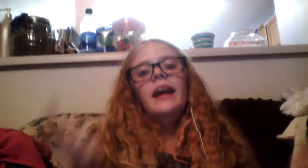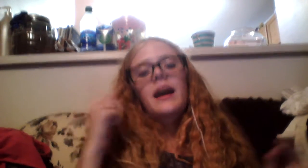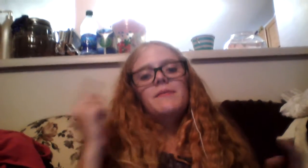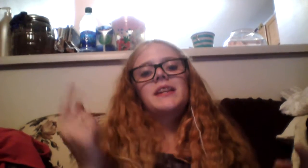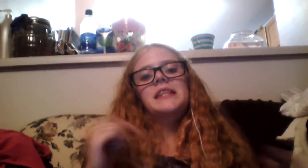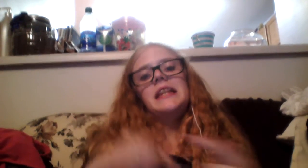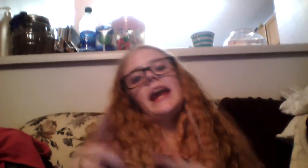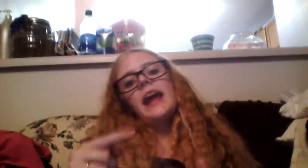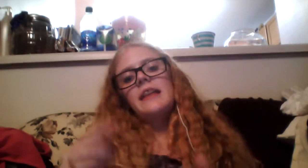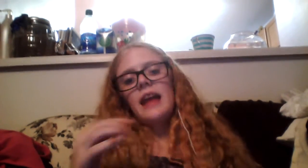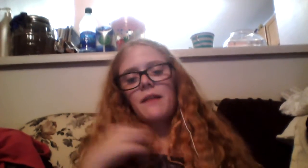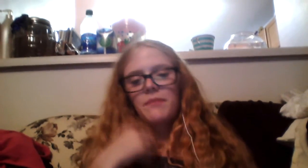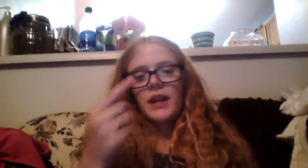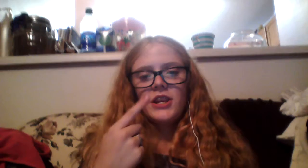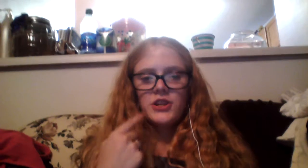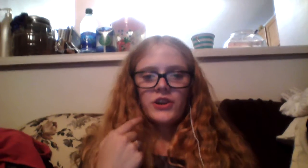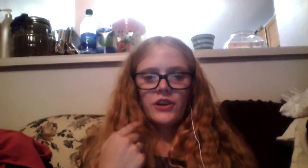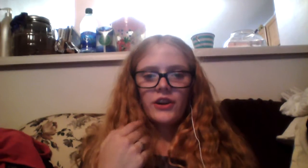I missed the day that